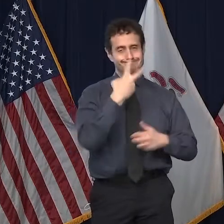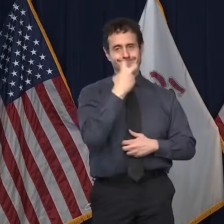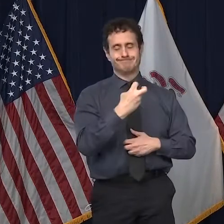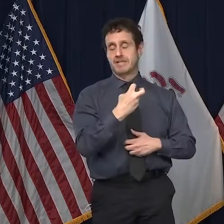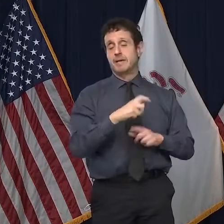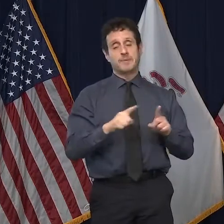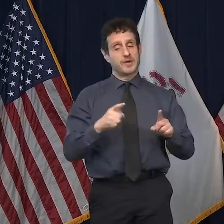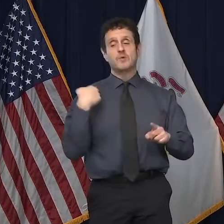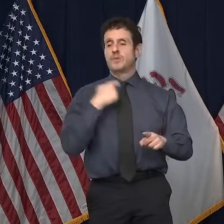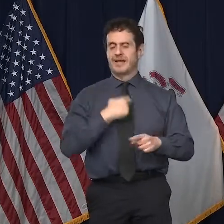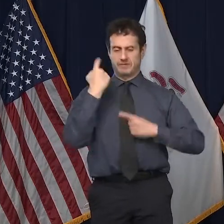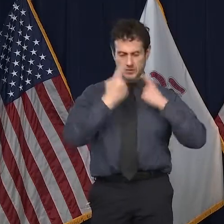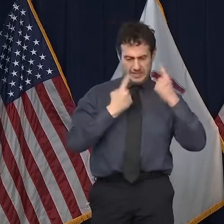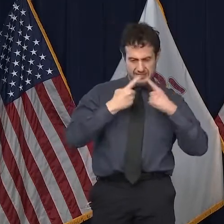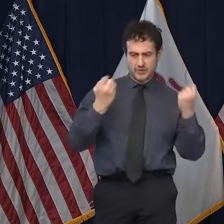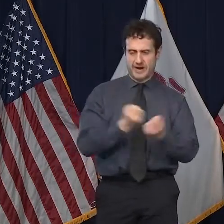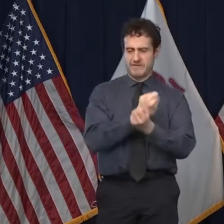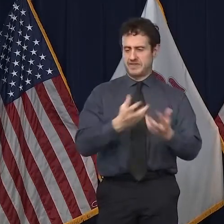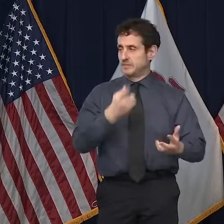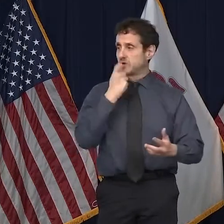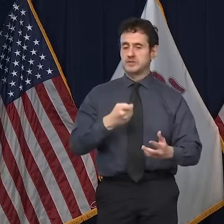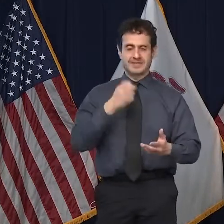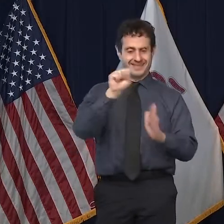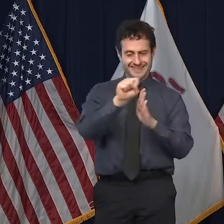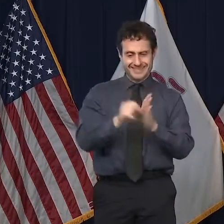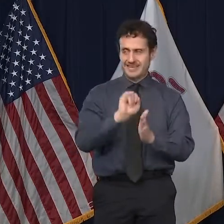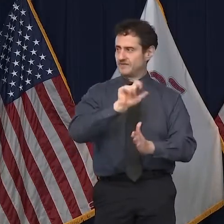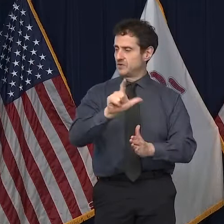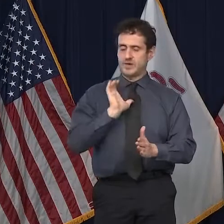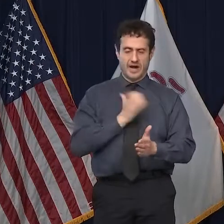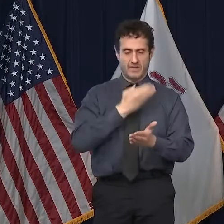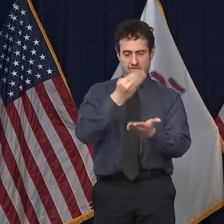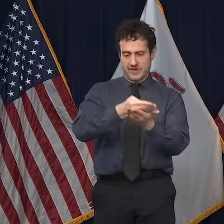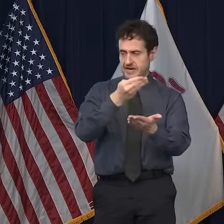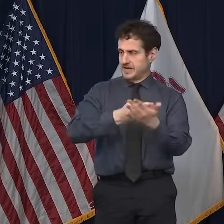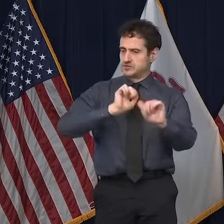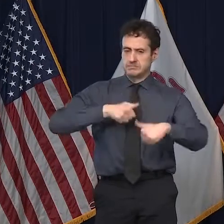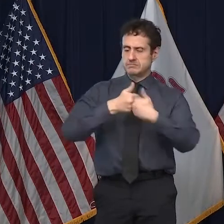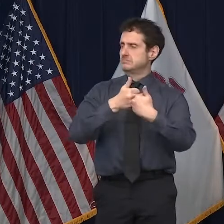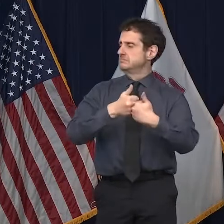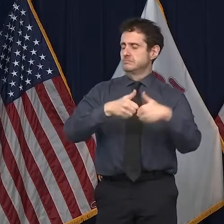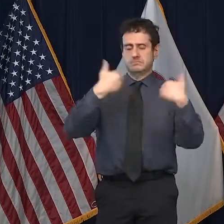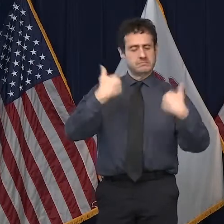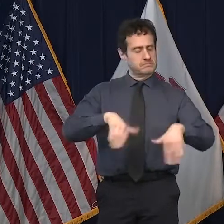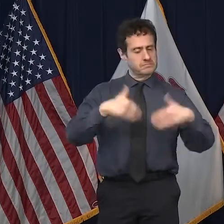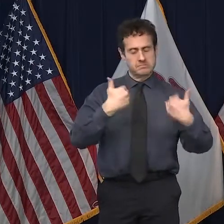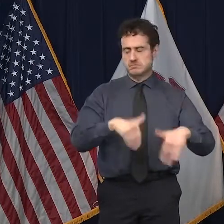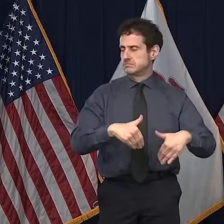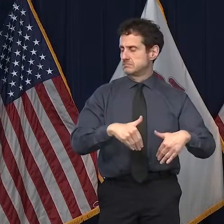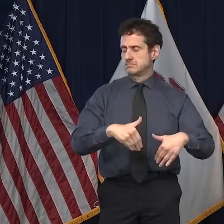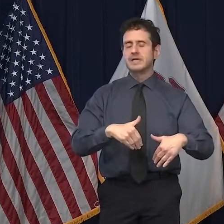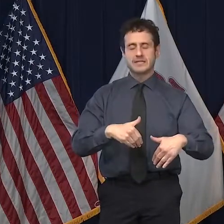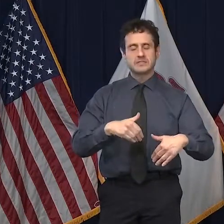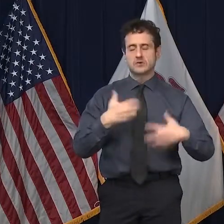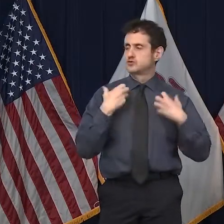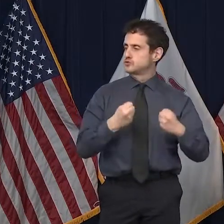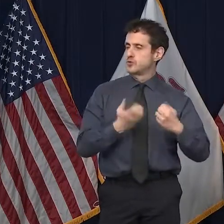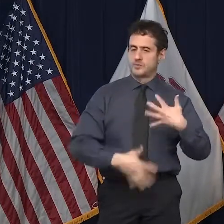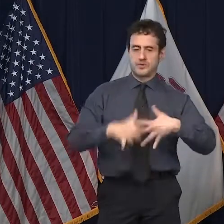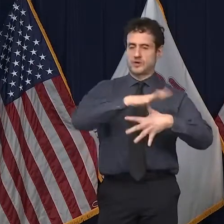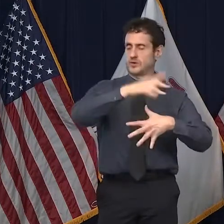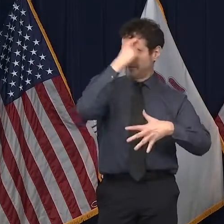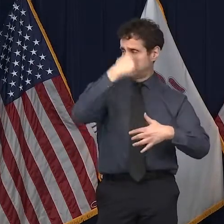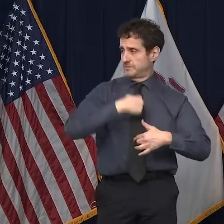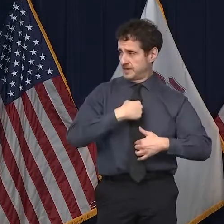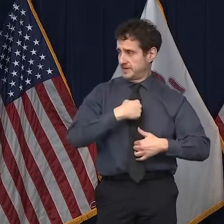on the table because the fiscal challenge of the state is a extraordinarily high priority for me, and